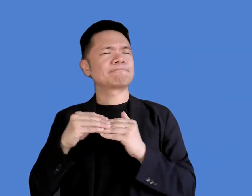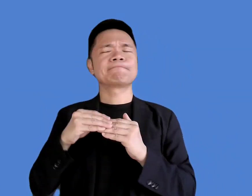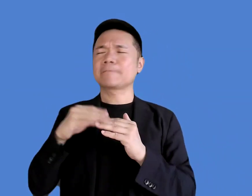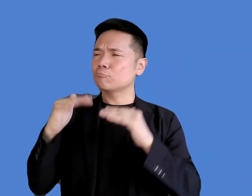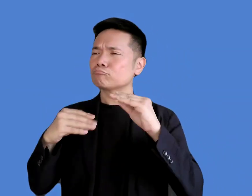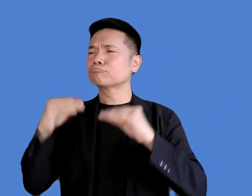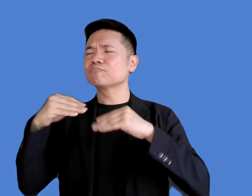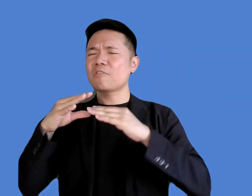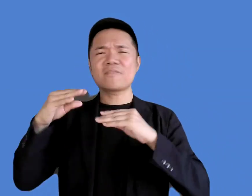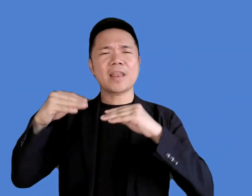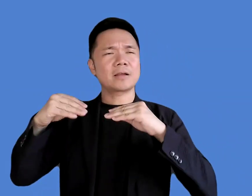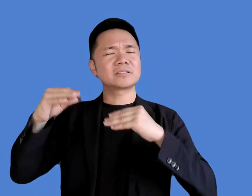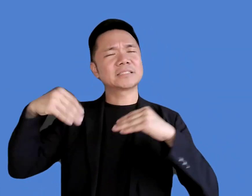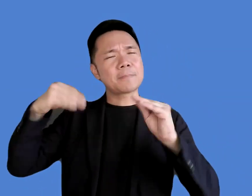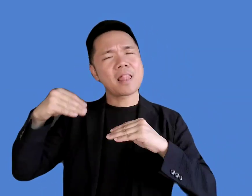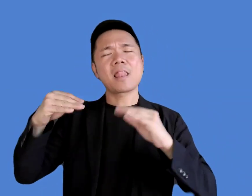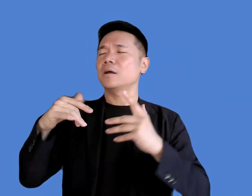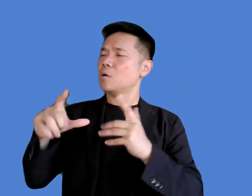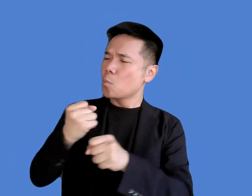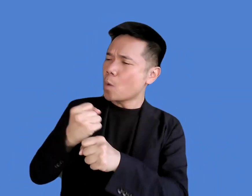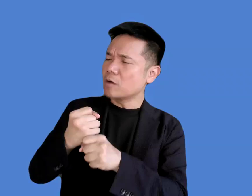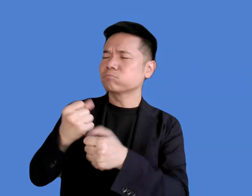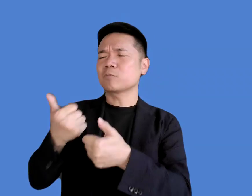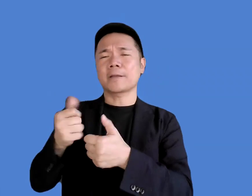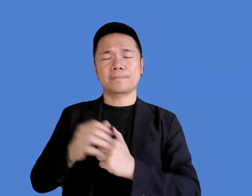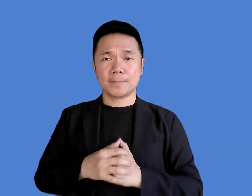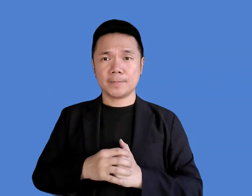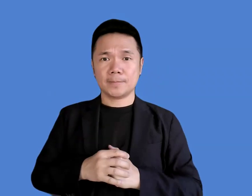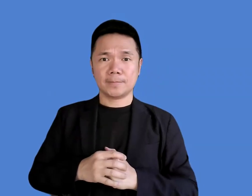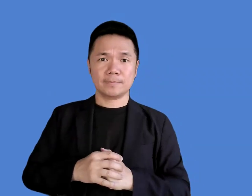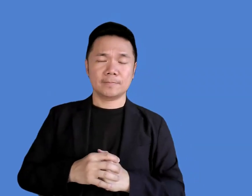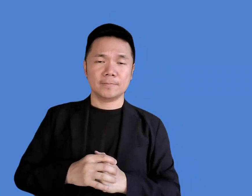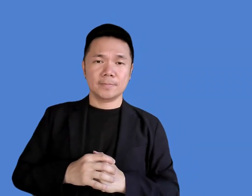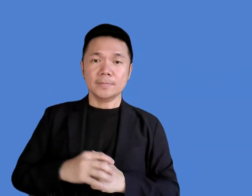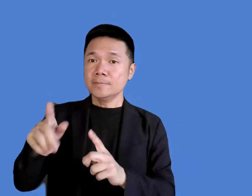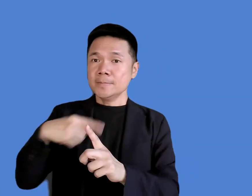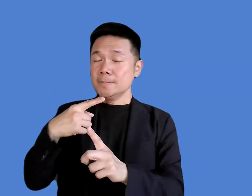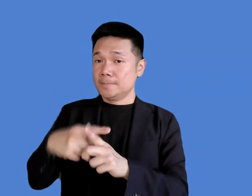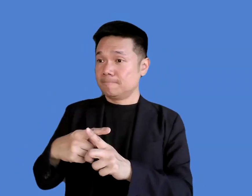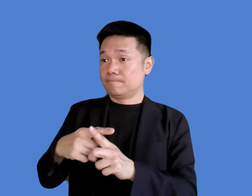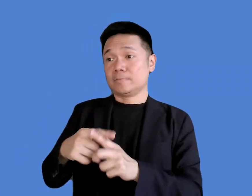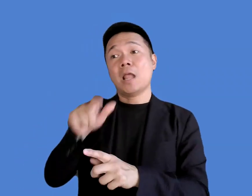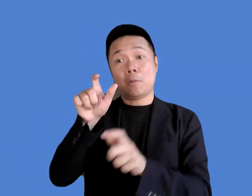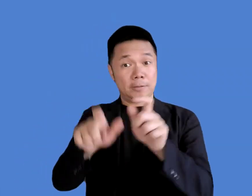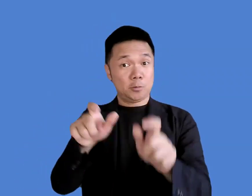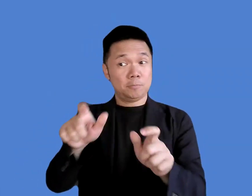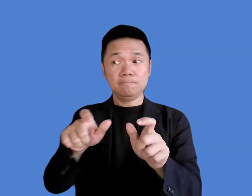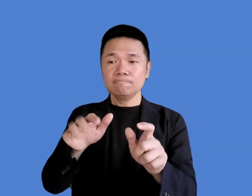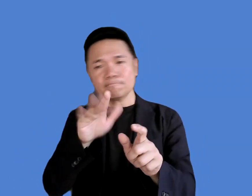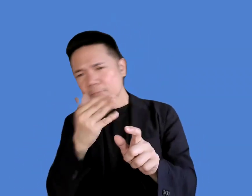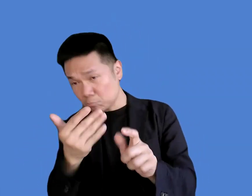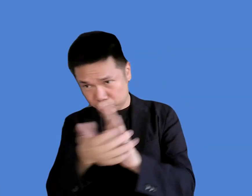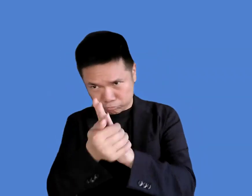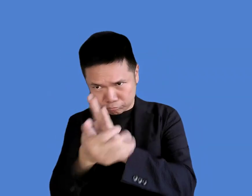arrangements, among many other things. And we also work very closely with our talent teams to run